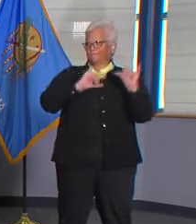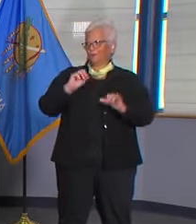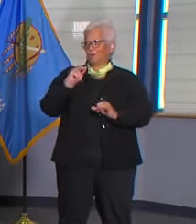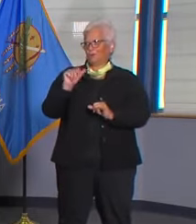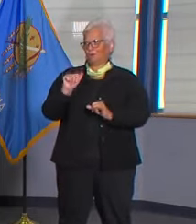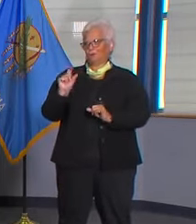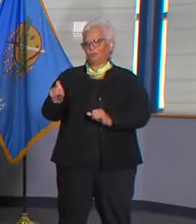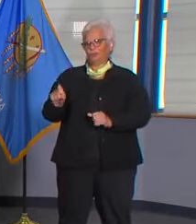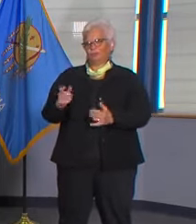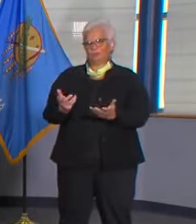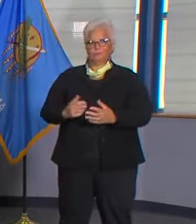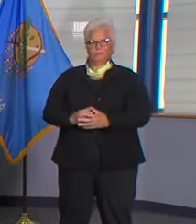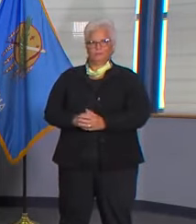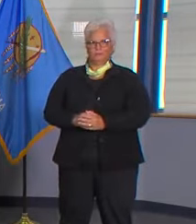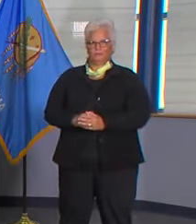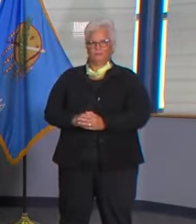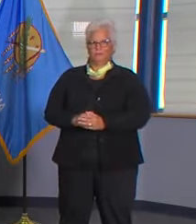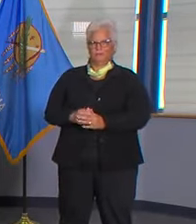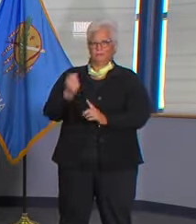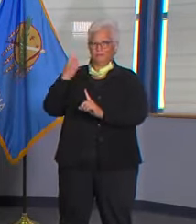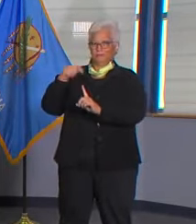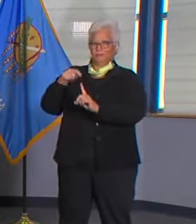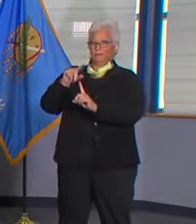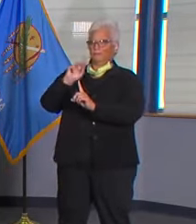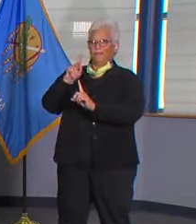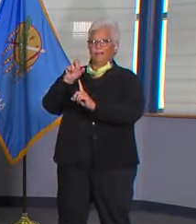this entire part of the state of Oklahoma.